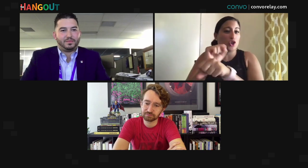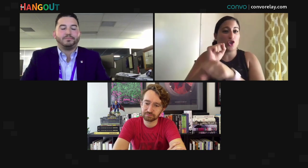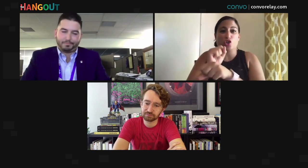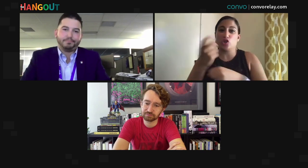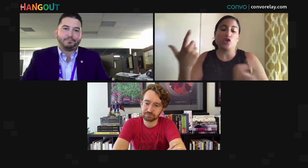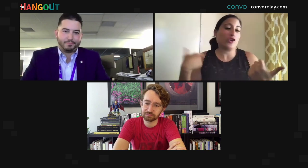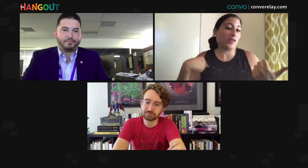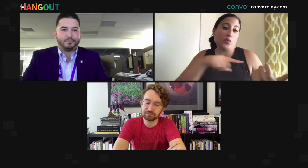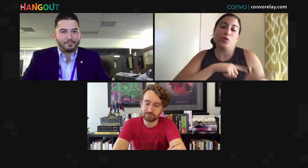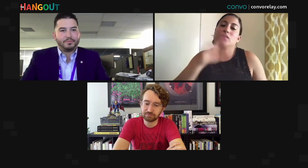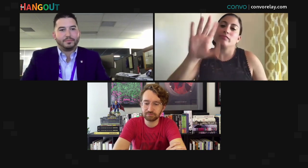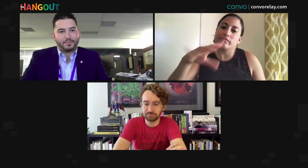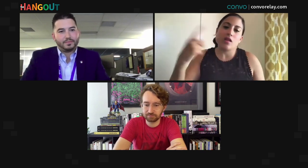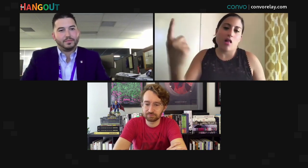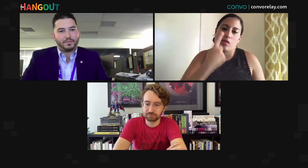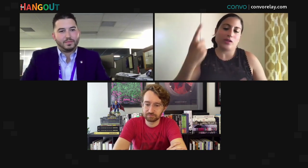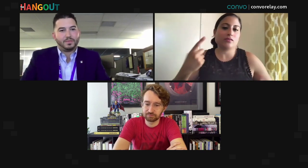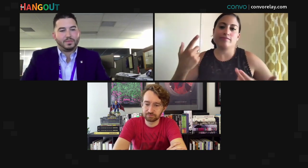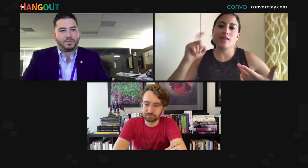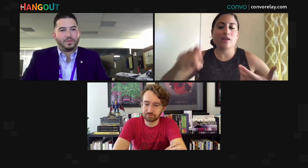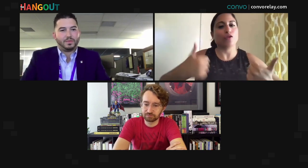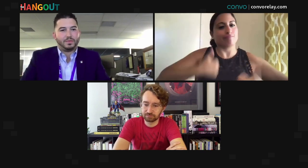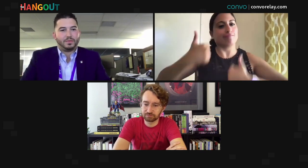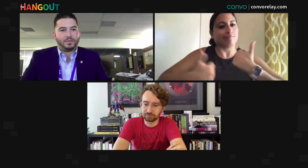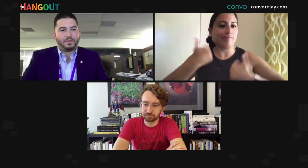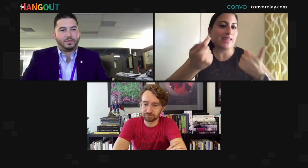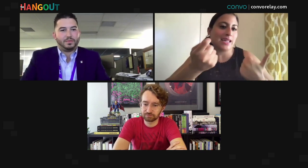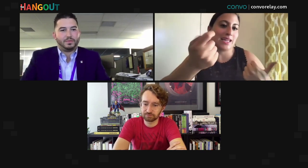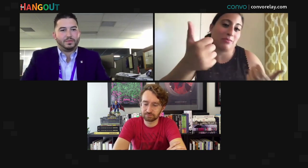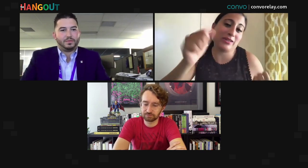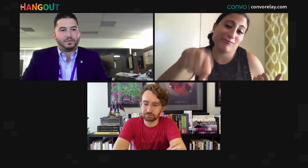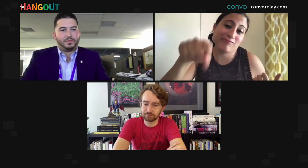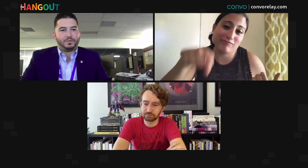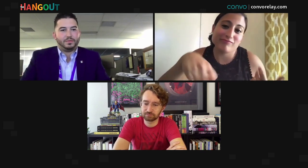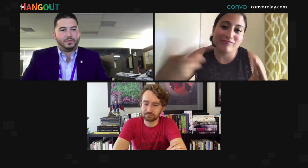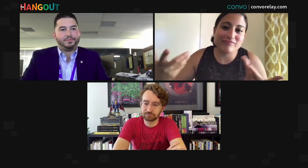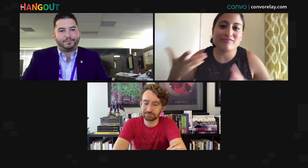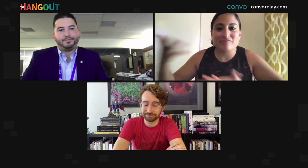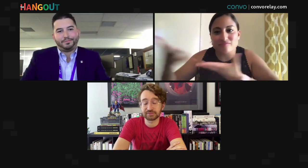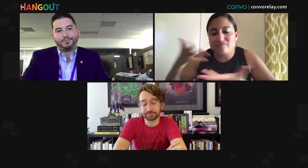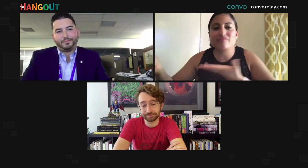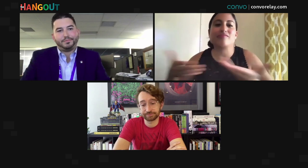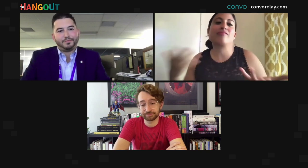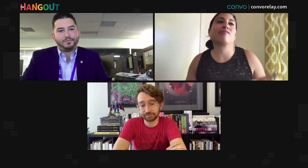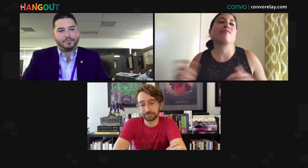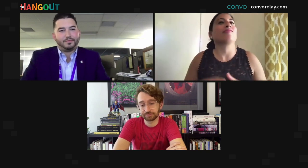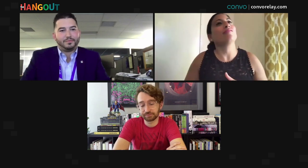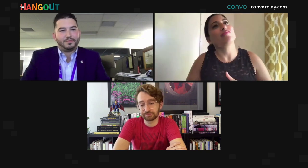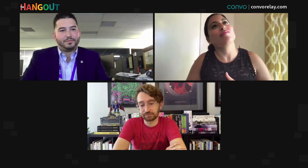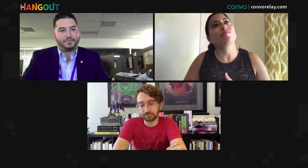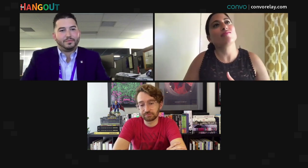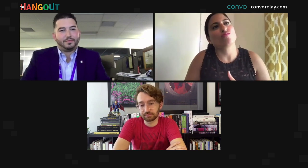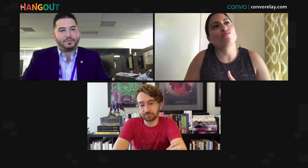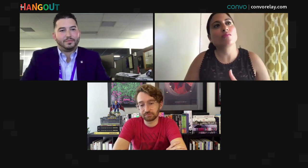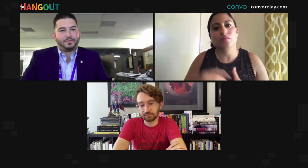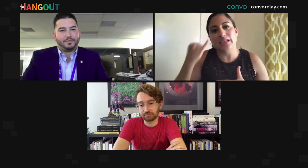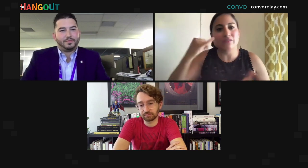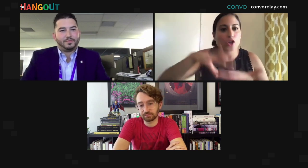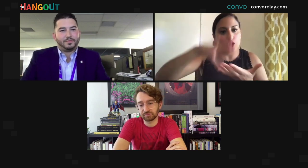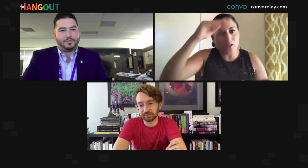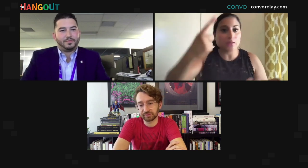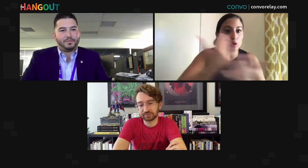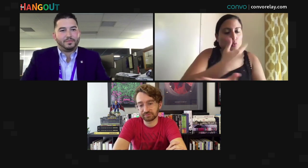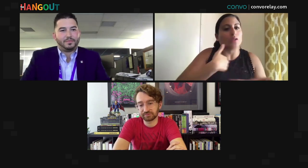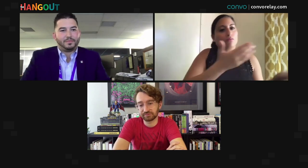it's all about teamwork. You know, we always have to be a little bit the one to be a little